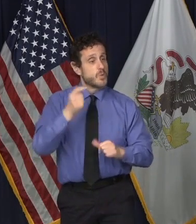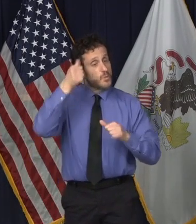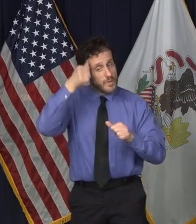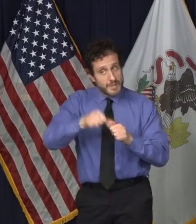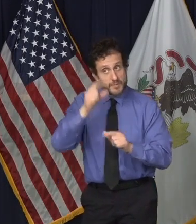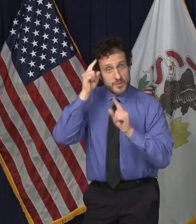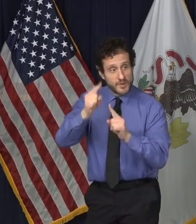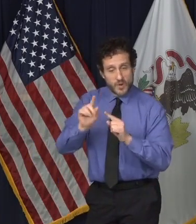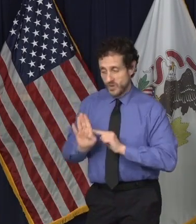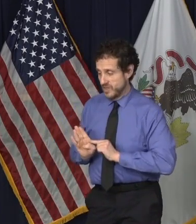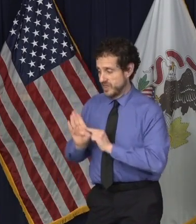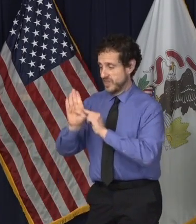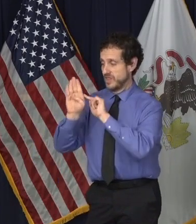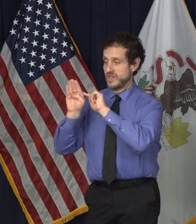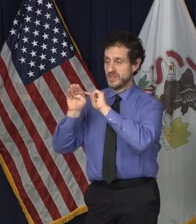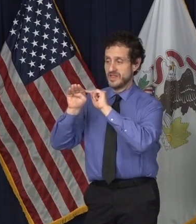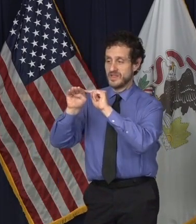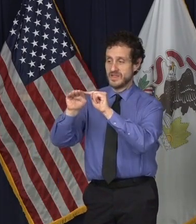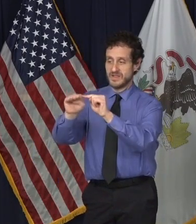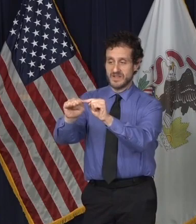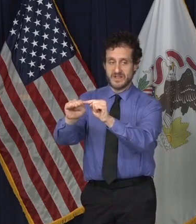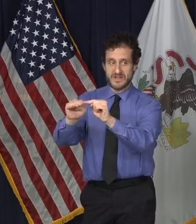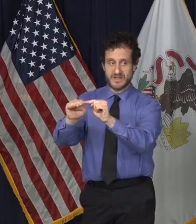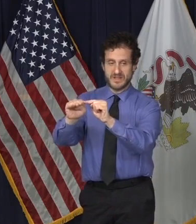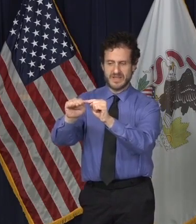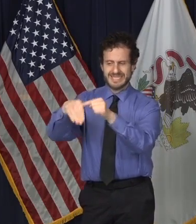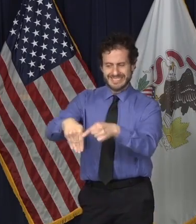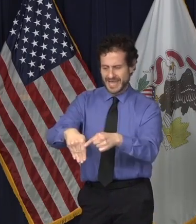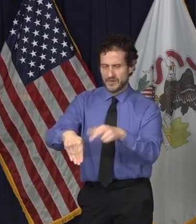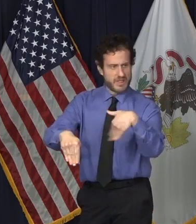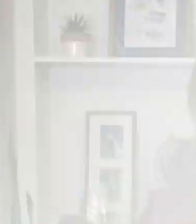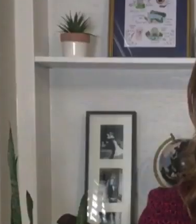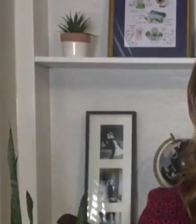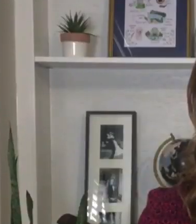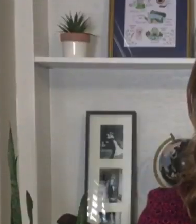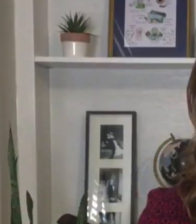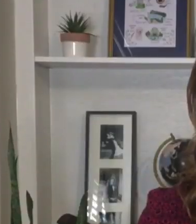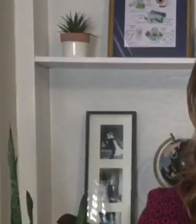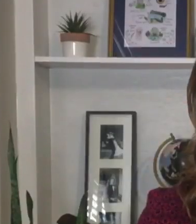down. Yes, the curve has bent, but it has bent too flat.